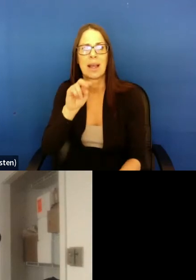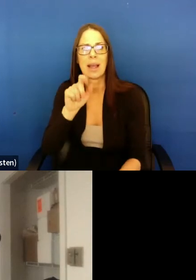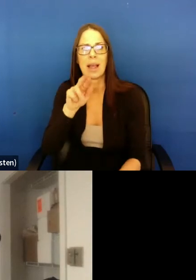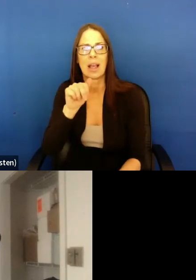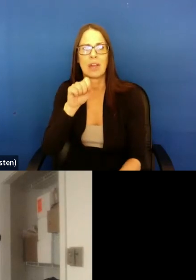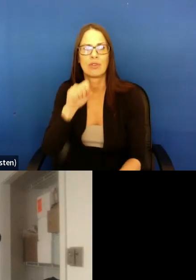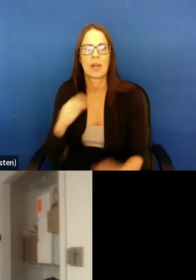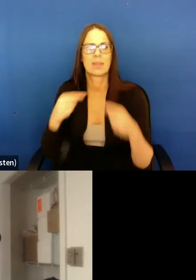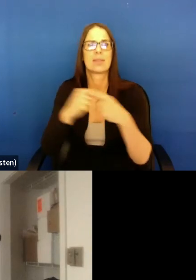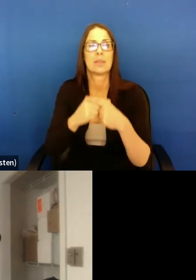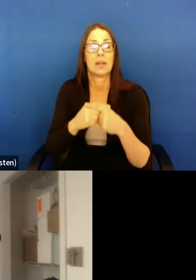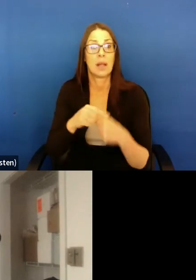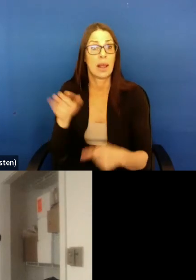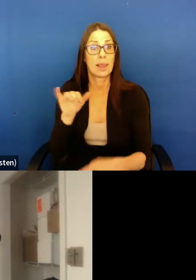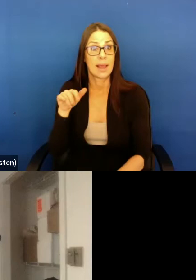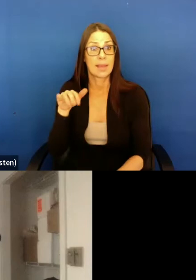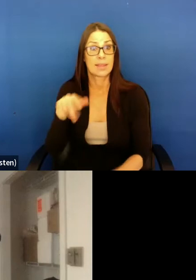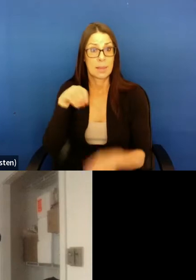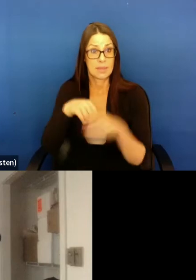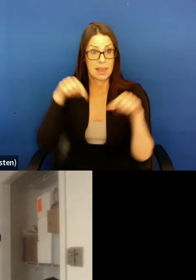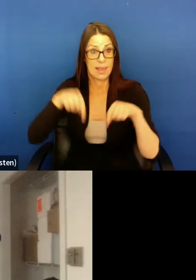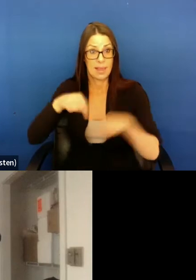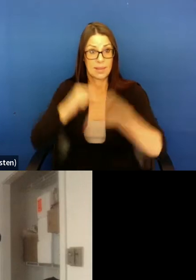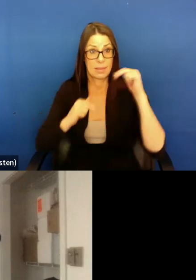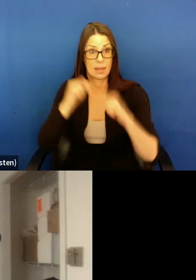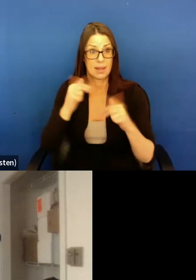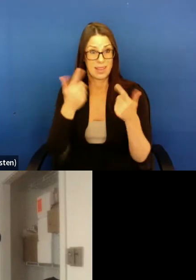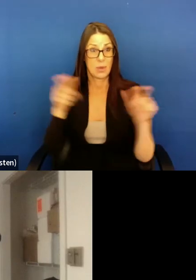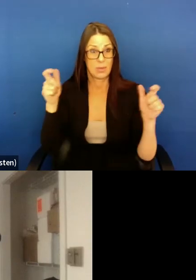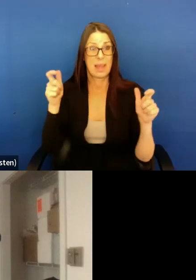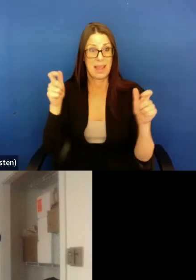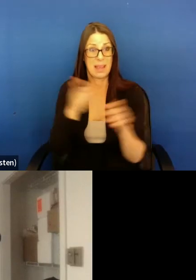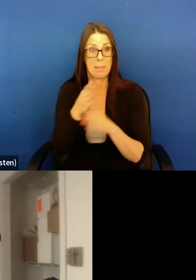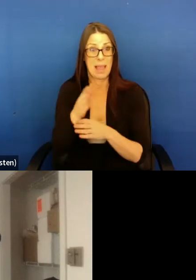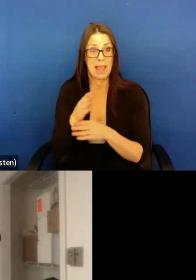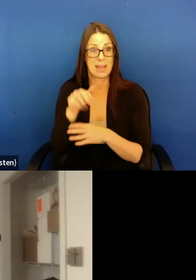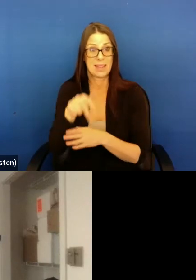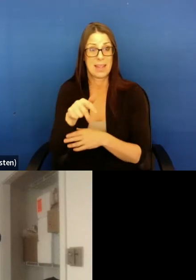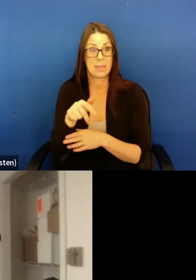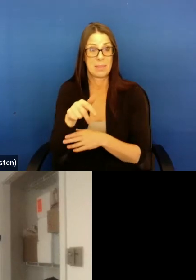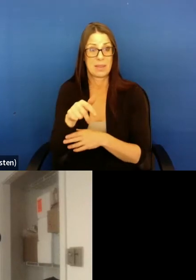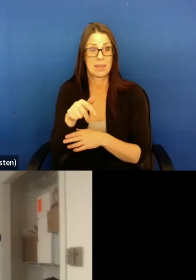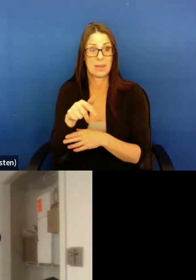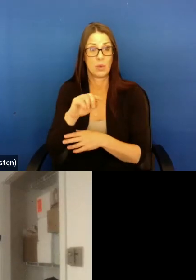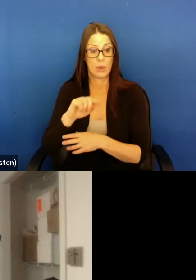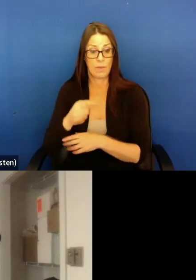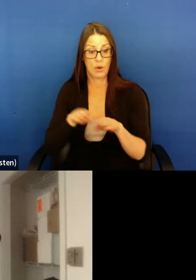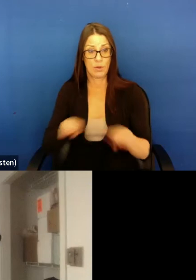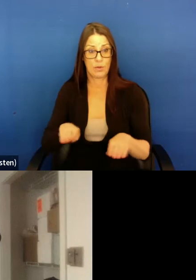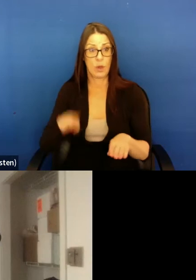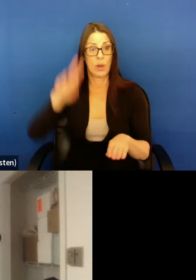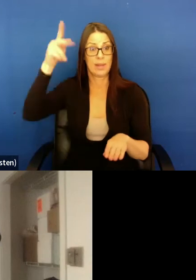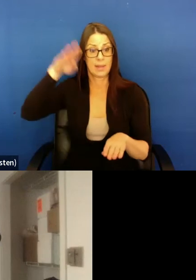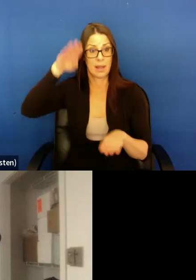building, if you the big main steps that go between the first floor and the second floor and the big foyer there, those have a